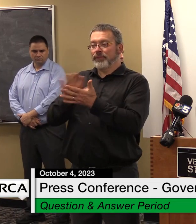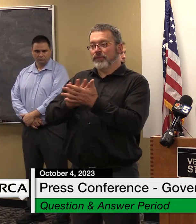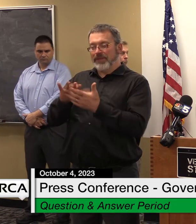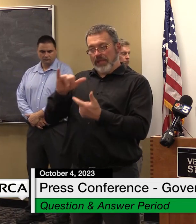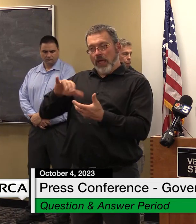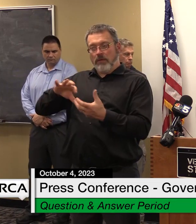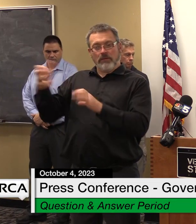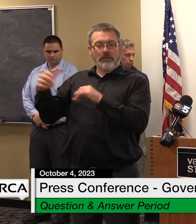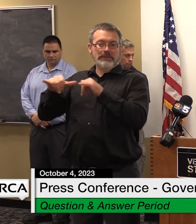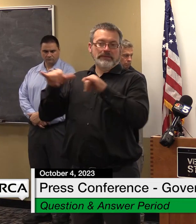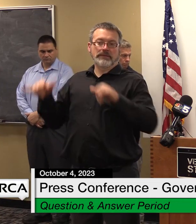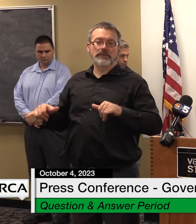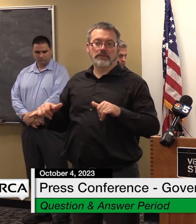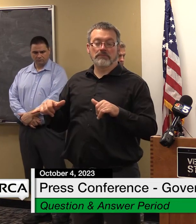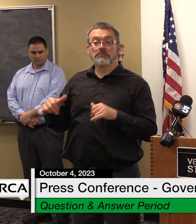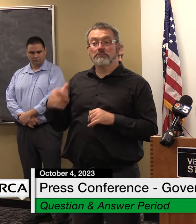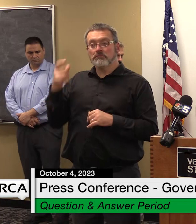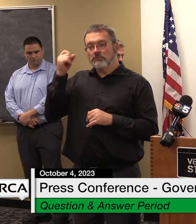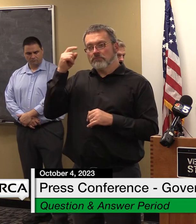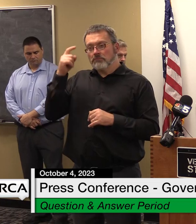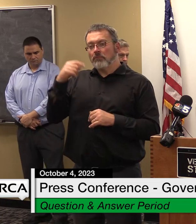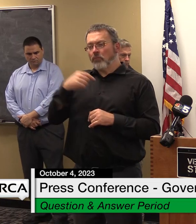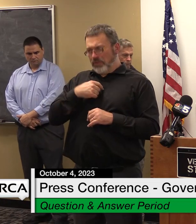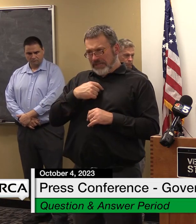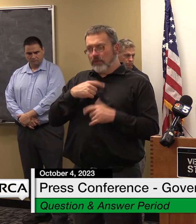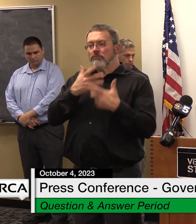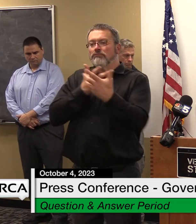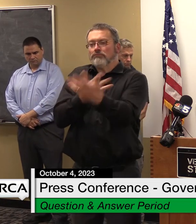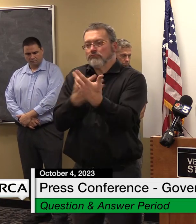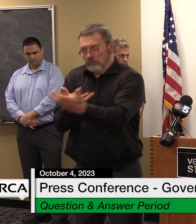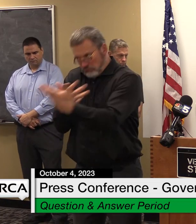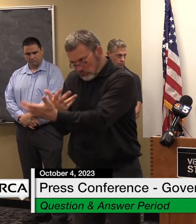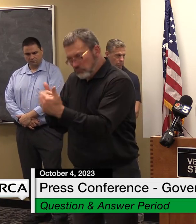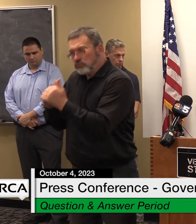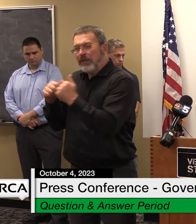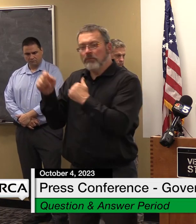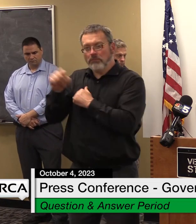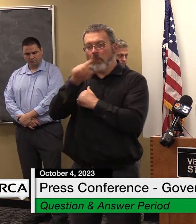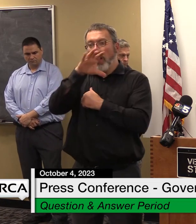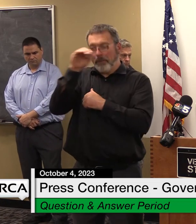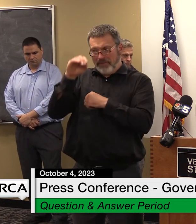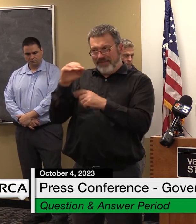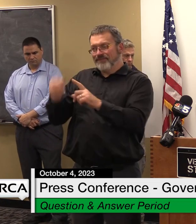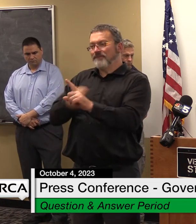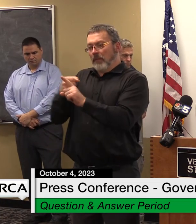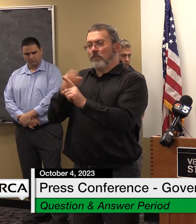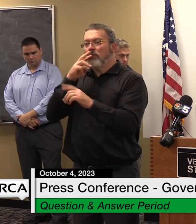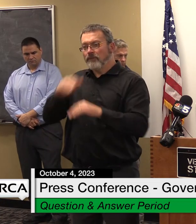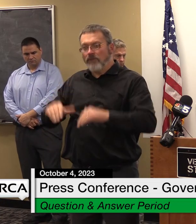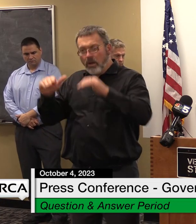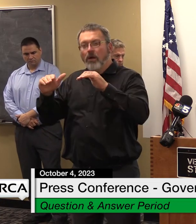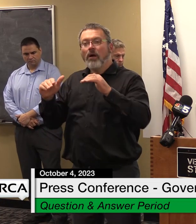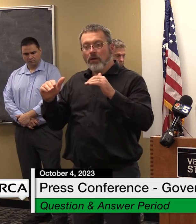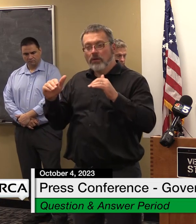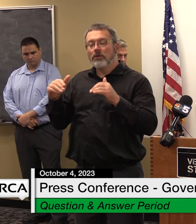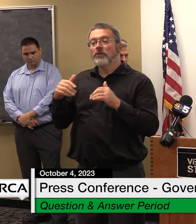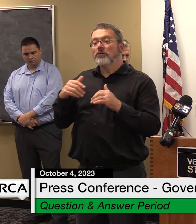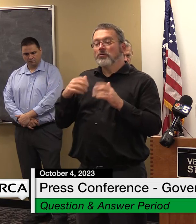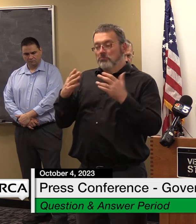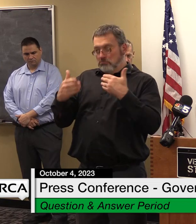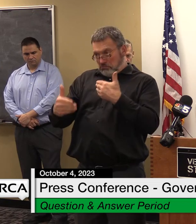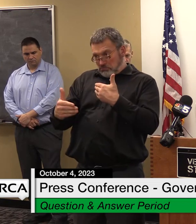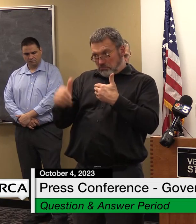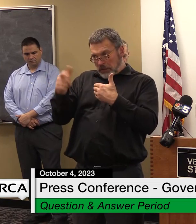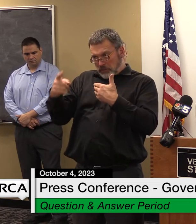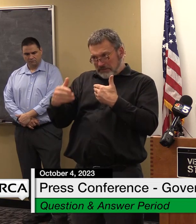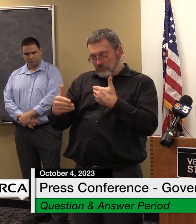we have worked with companies to extend that date, or that time period from 10 weeks to 12 weeks to sometimes